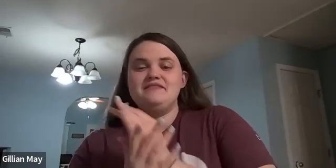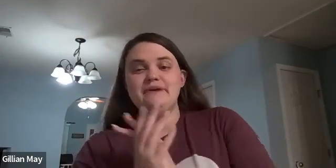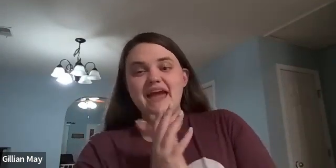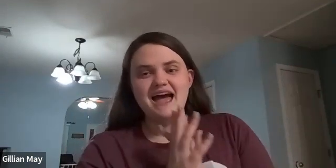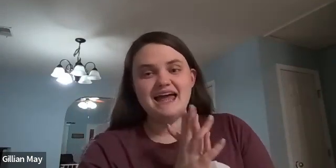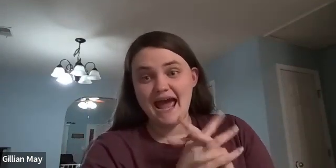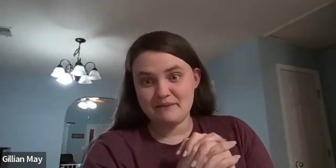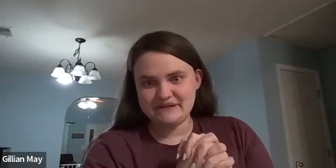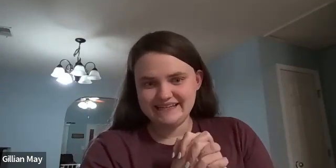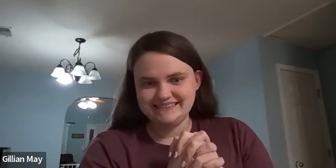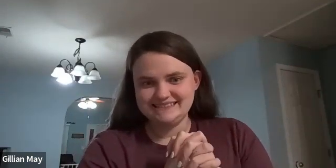we had happy.